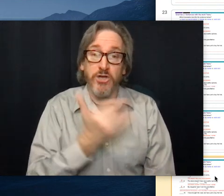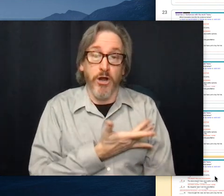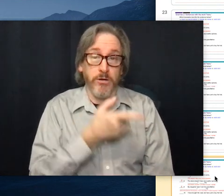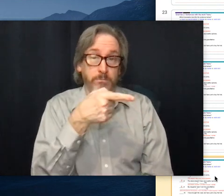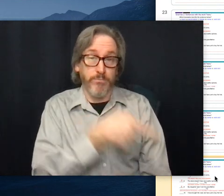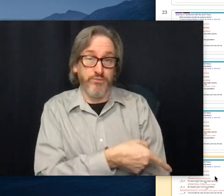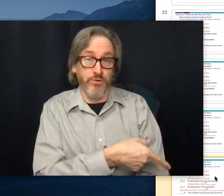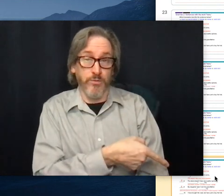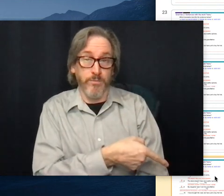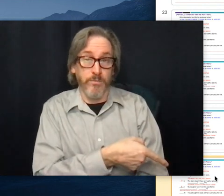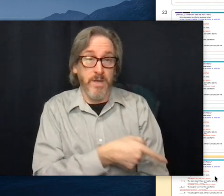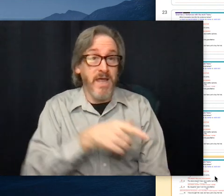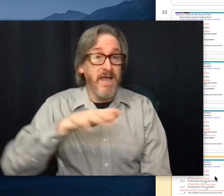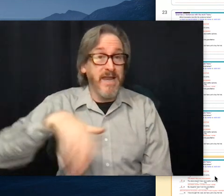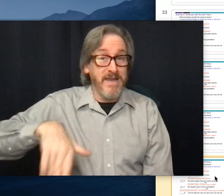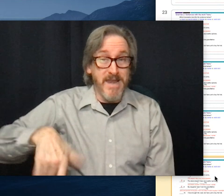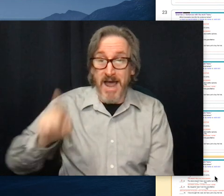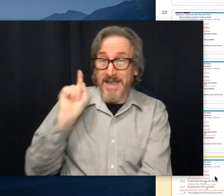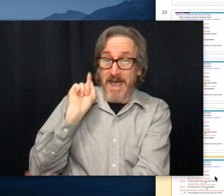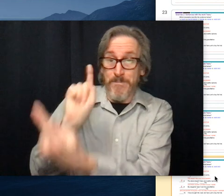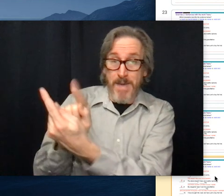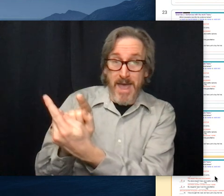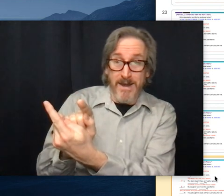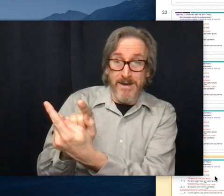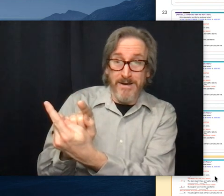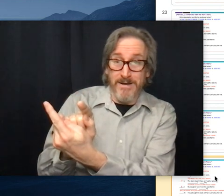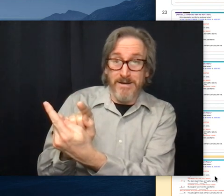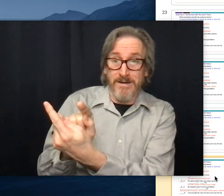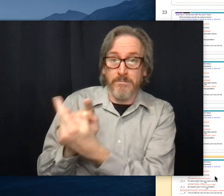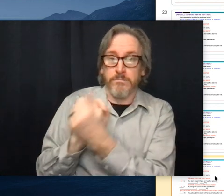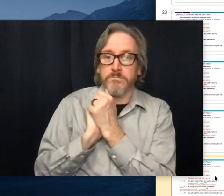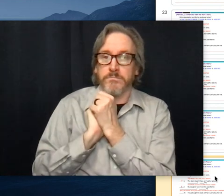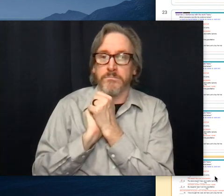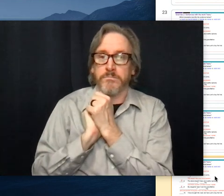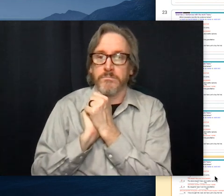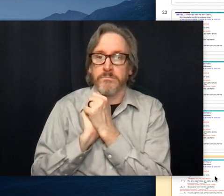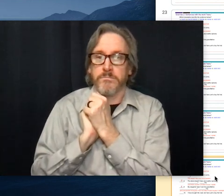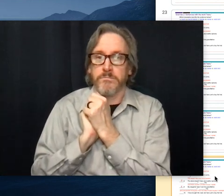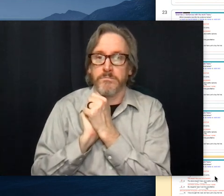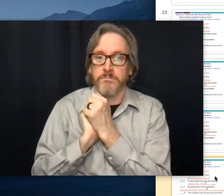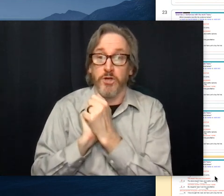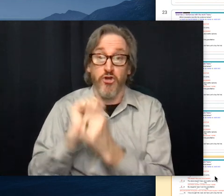My daughter, whom not yet met